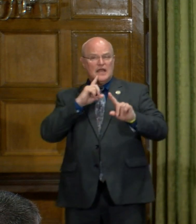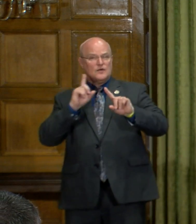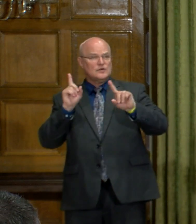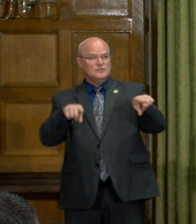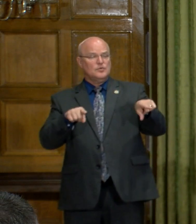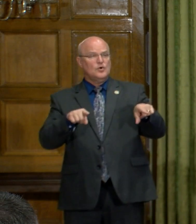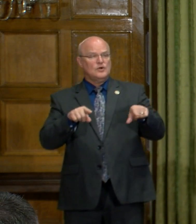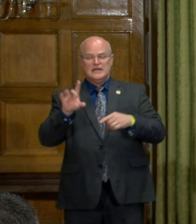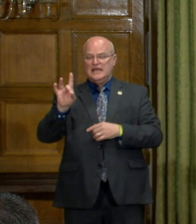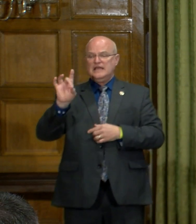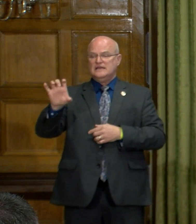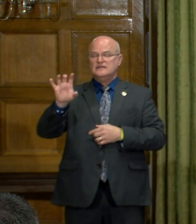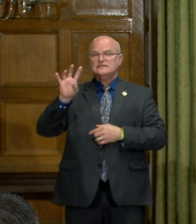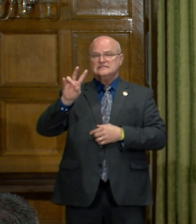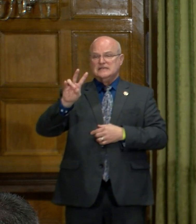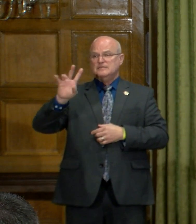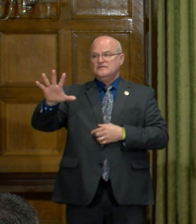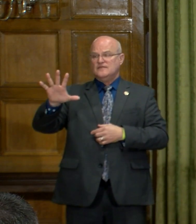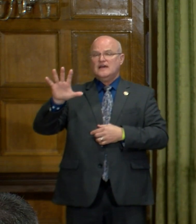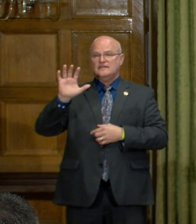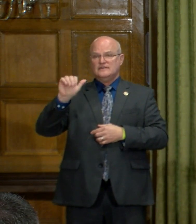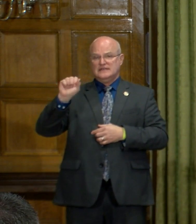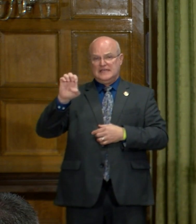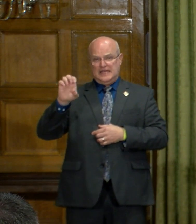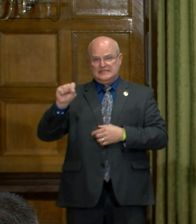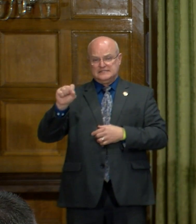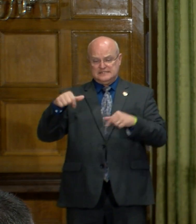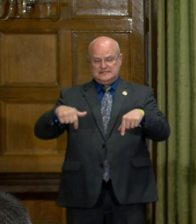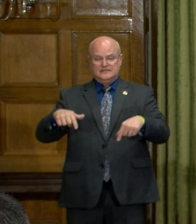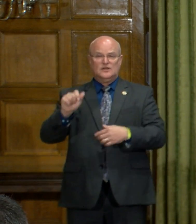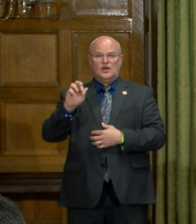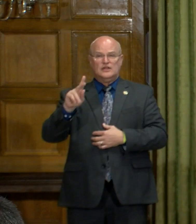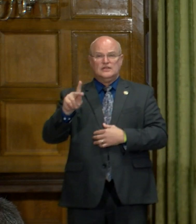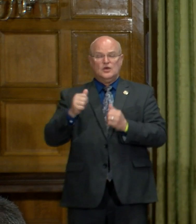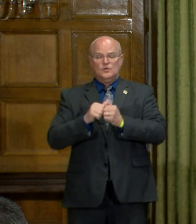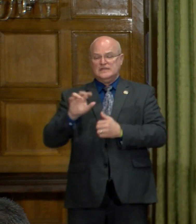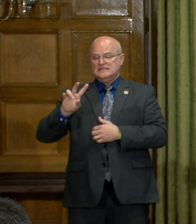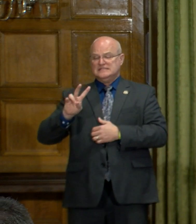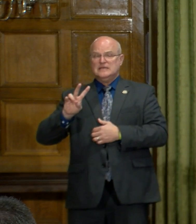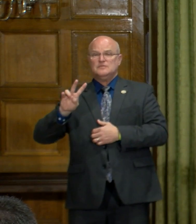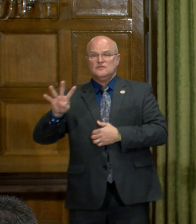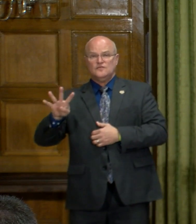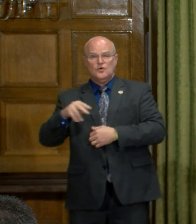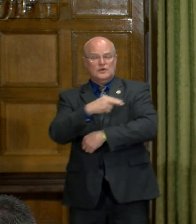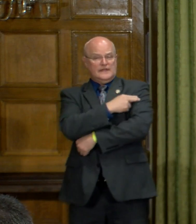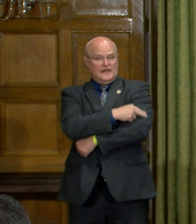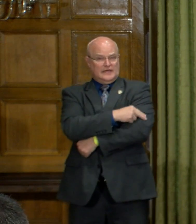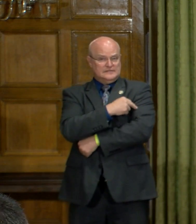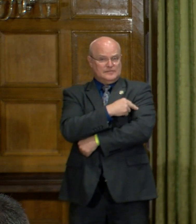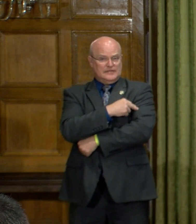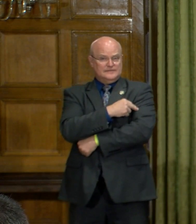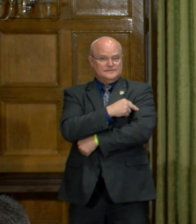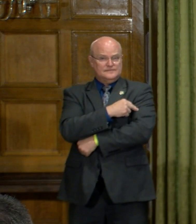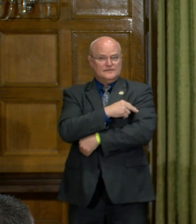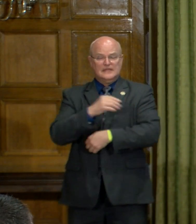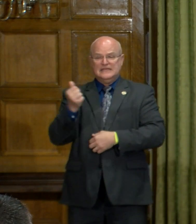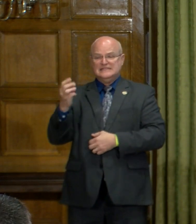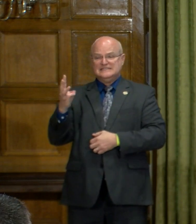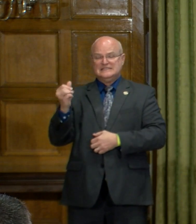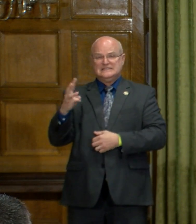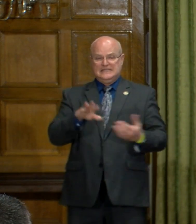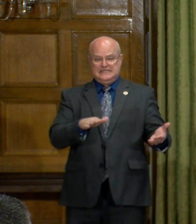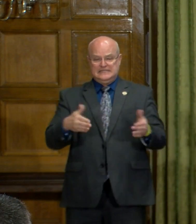reported 875 cases in Arkansas with 74 hospitalized and